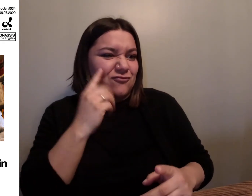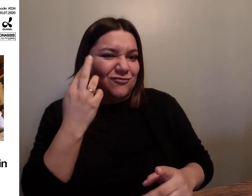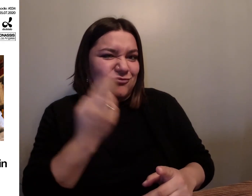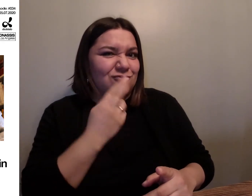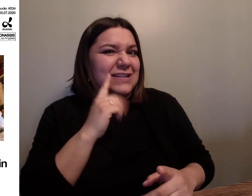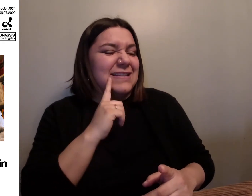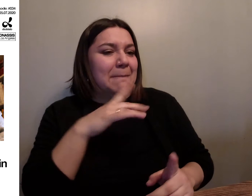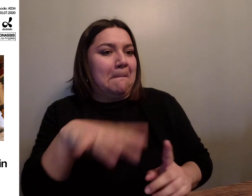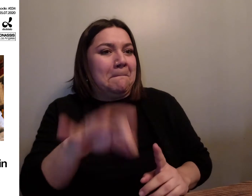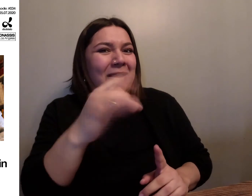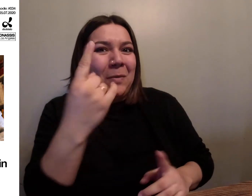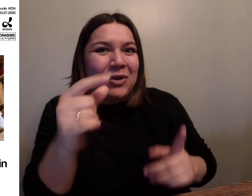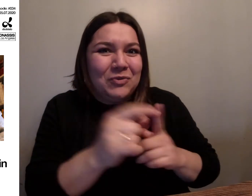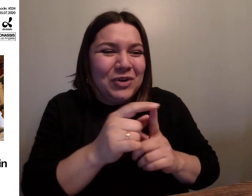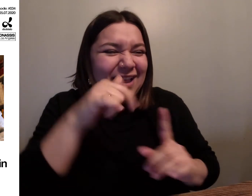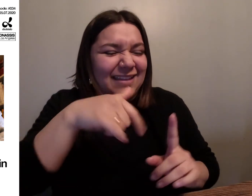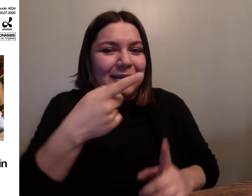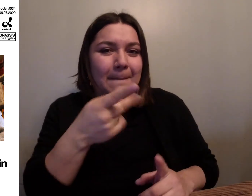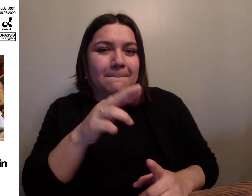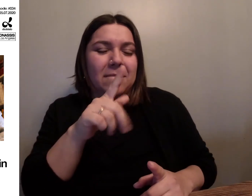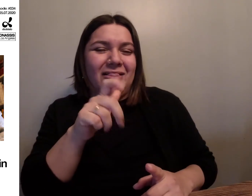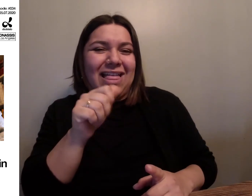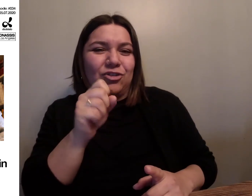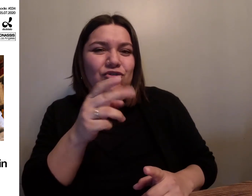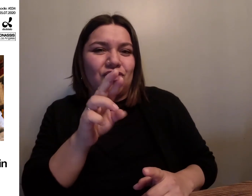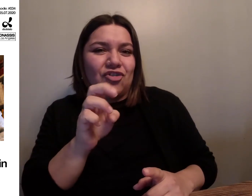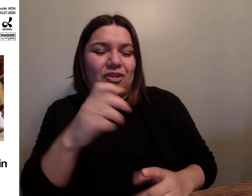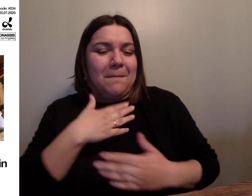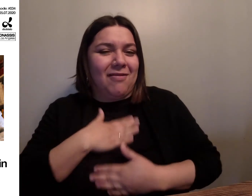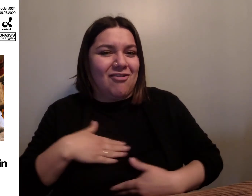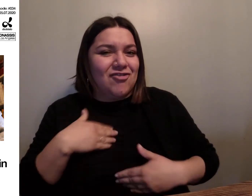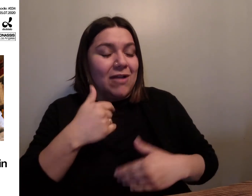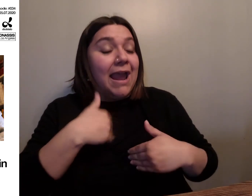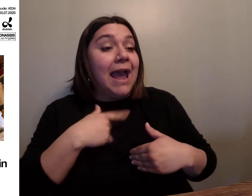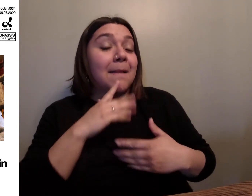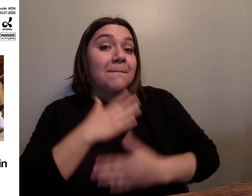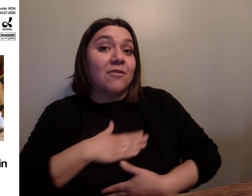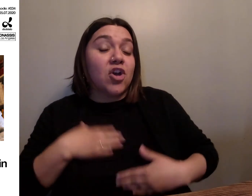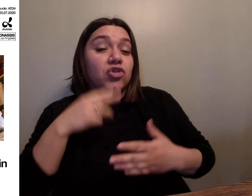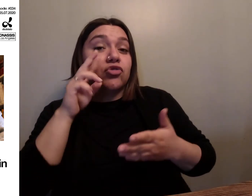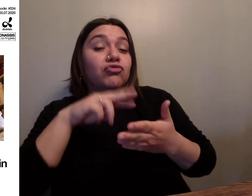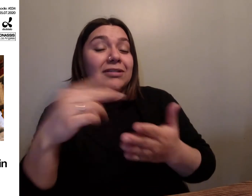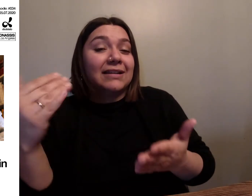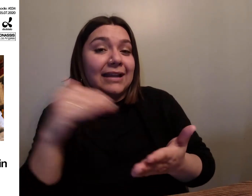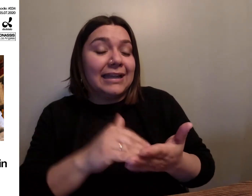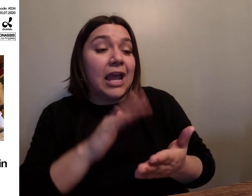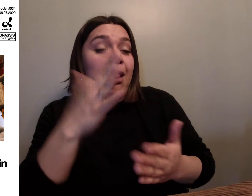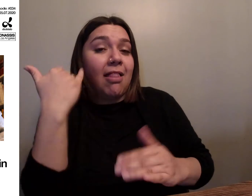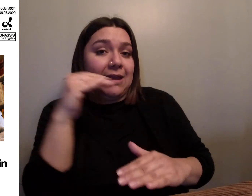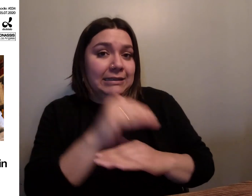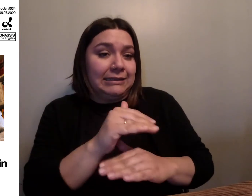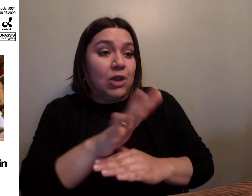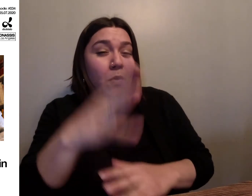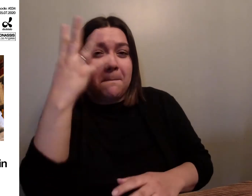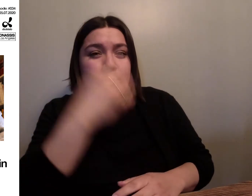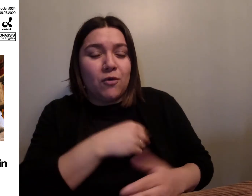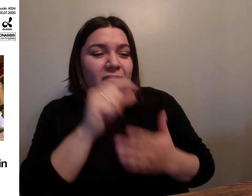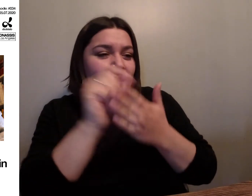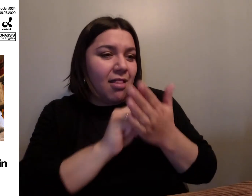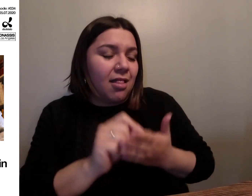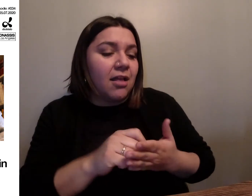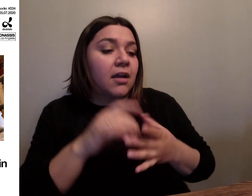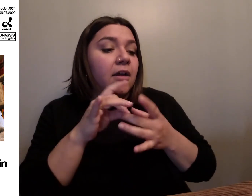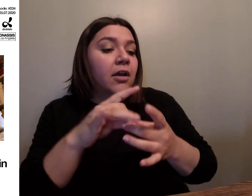case the word pleasure. I had the great pleasure, might I say, of rereading last night your beautiful